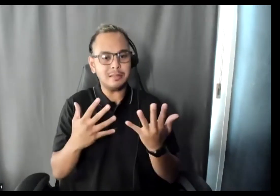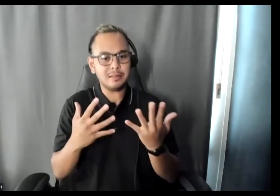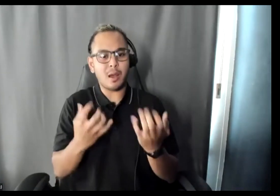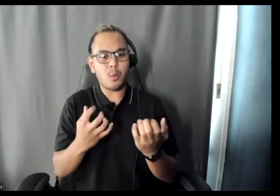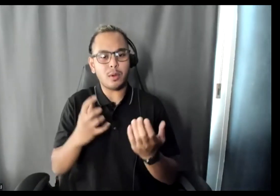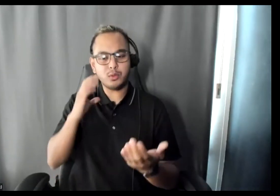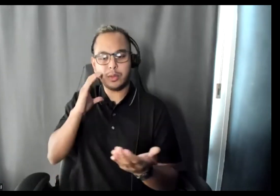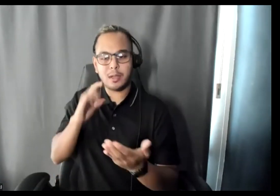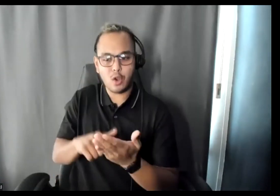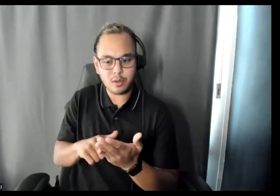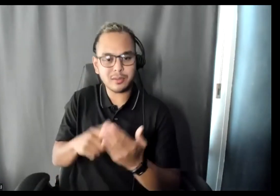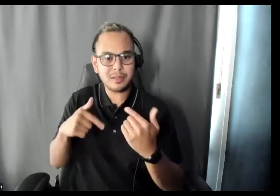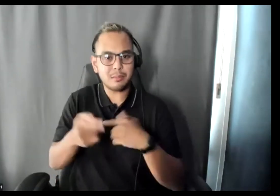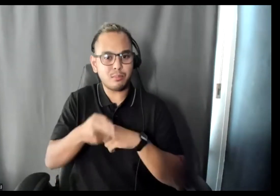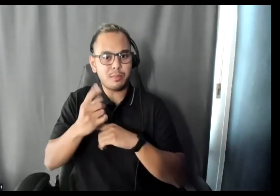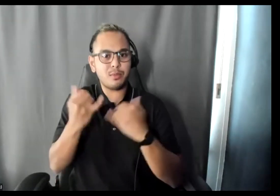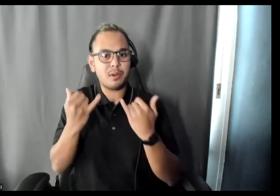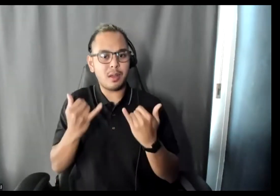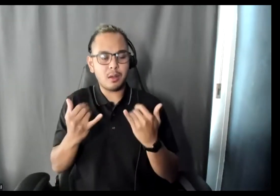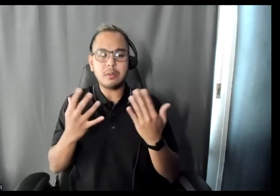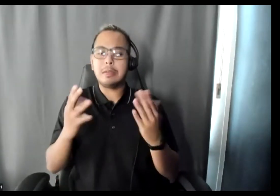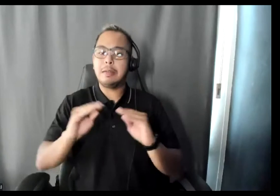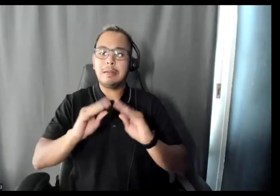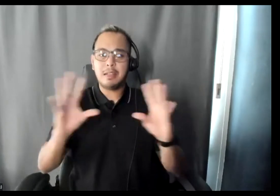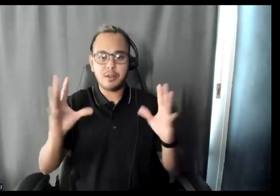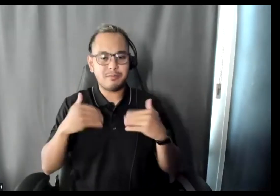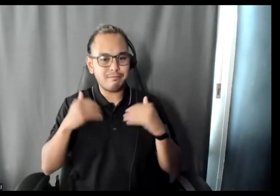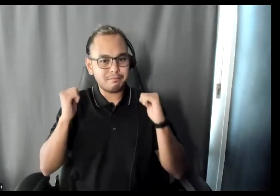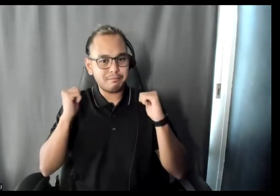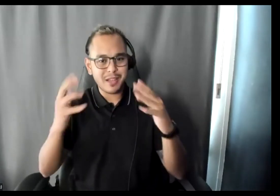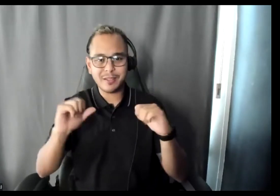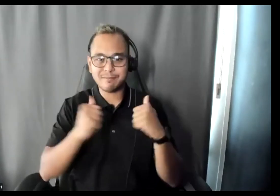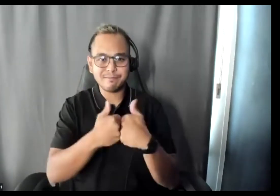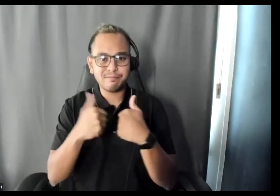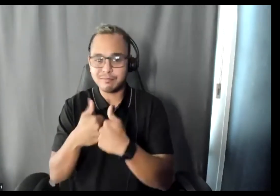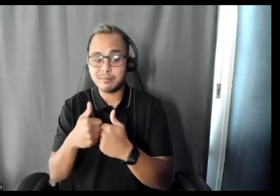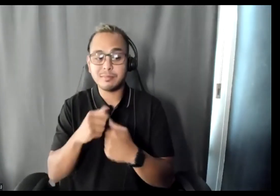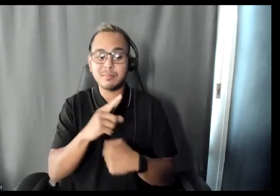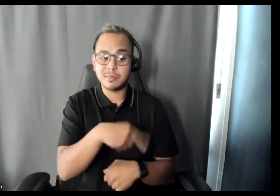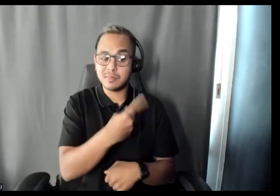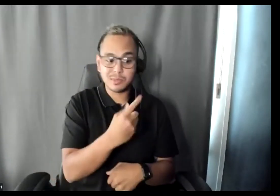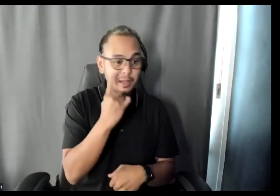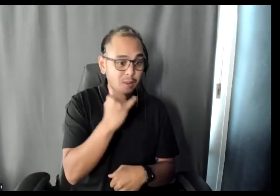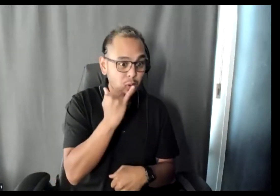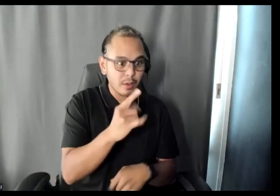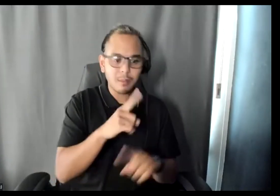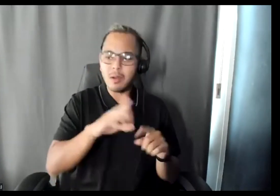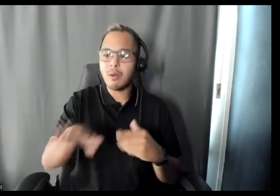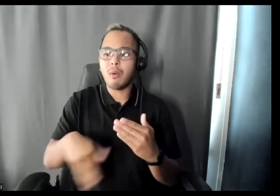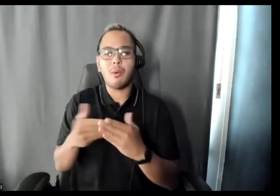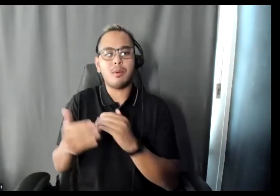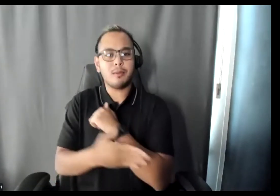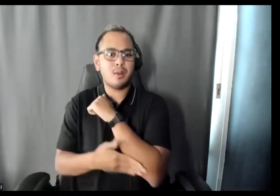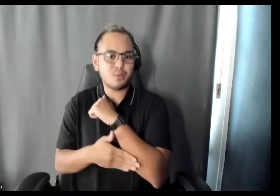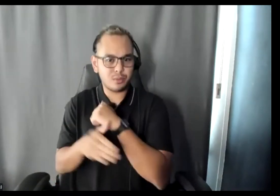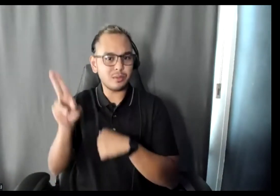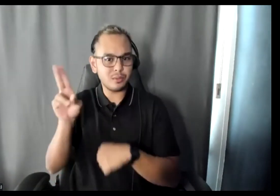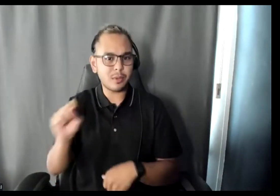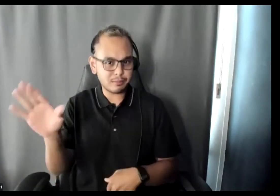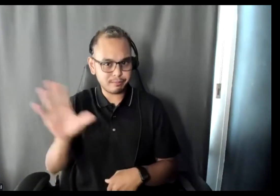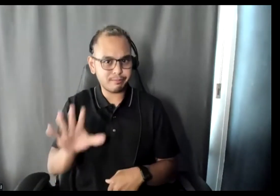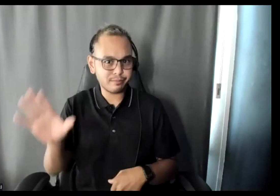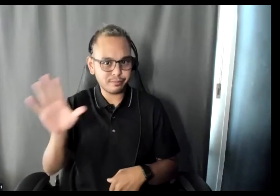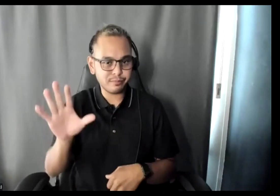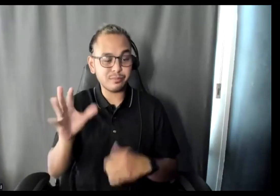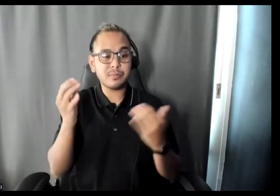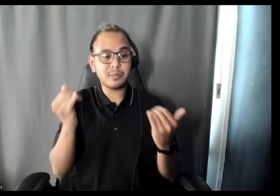that we are in. Clearly, we have a lot of big challenges, not only facing California, but the country. And in the spirit of renaming, right, in